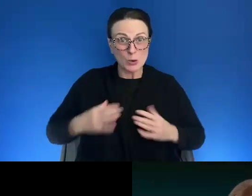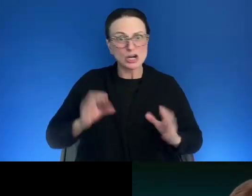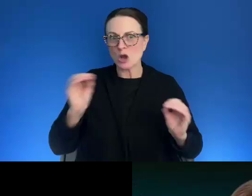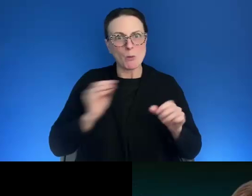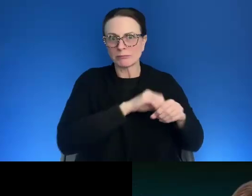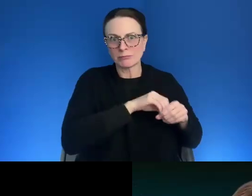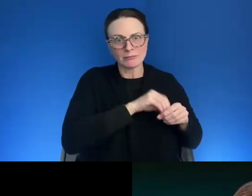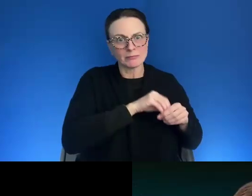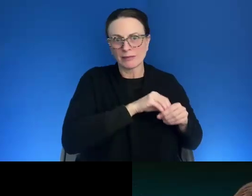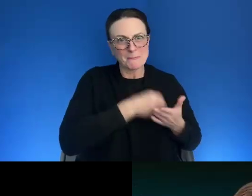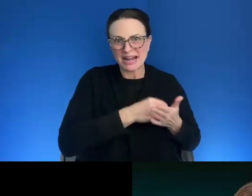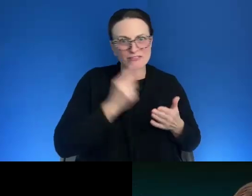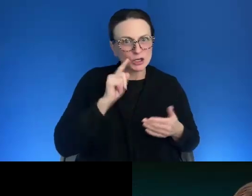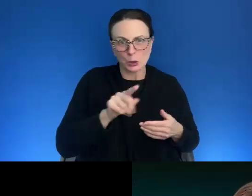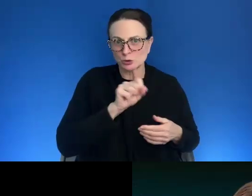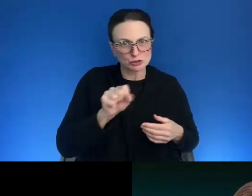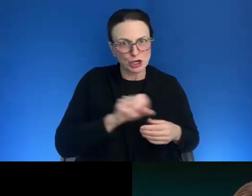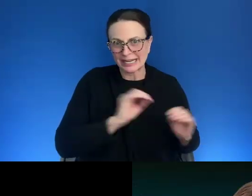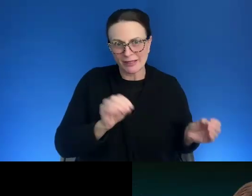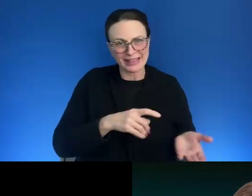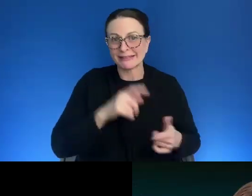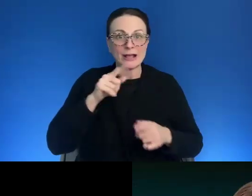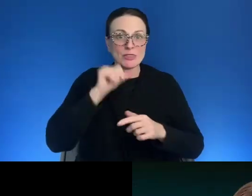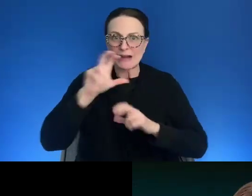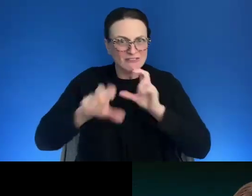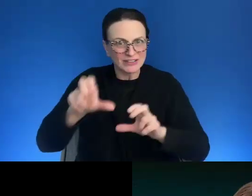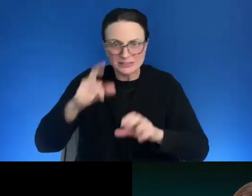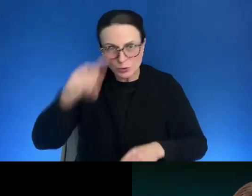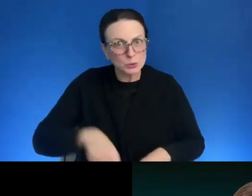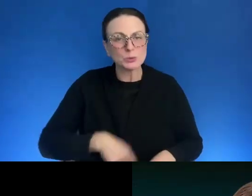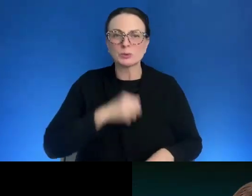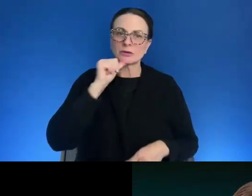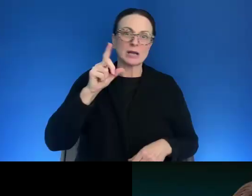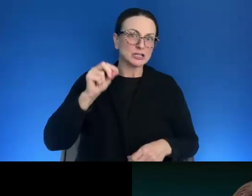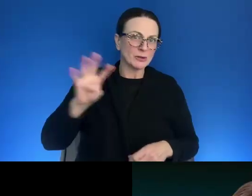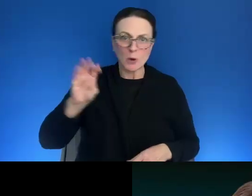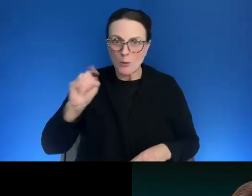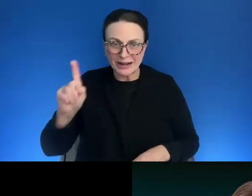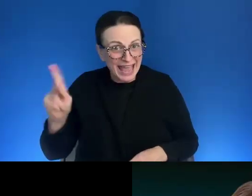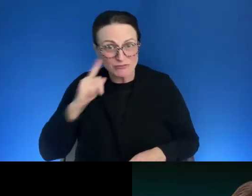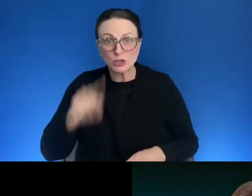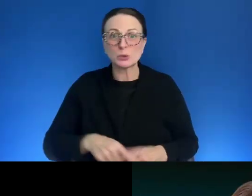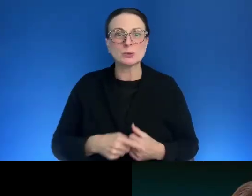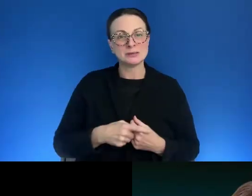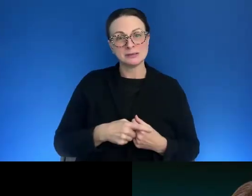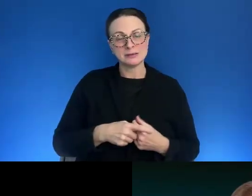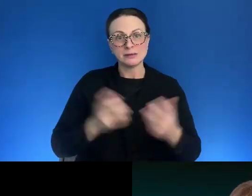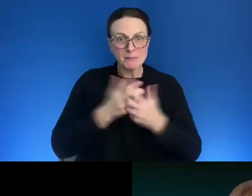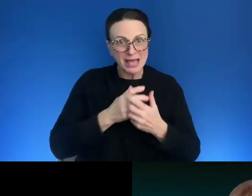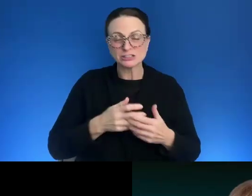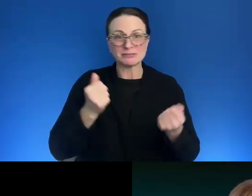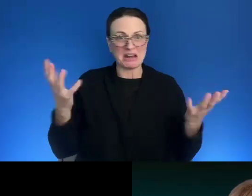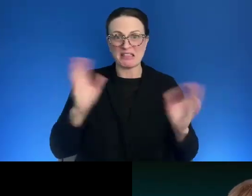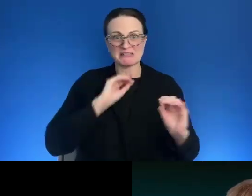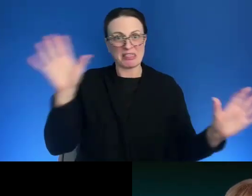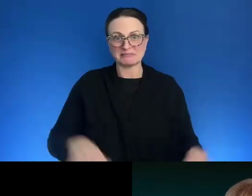putting money into Social Security for you. They're not investing for you. They're not doing a 401k for you, matching or